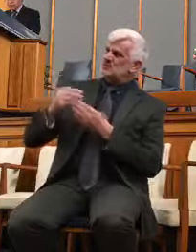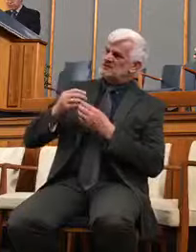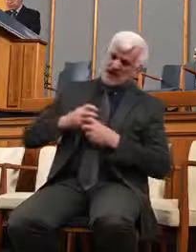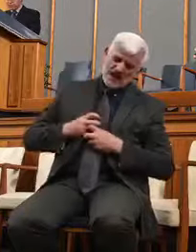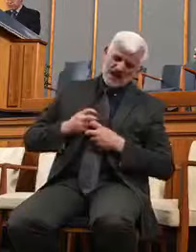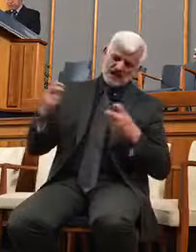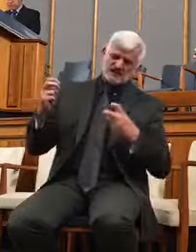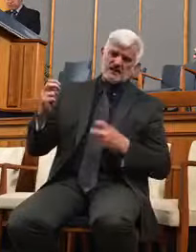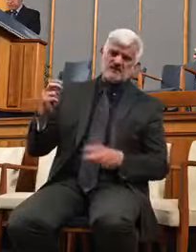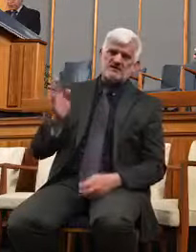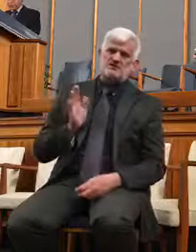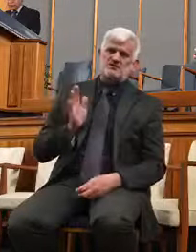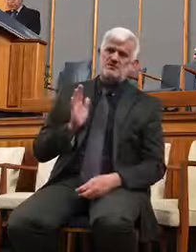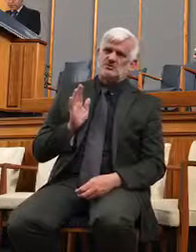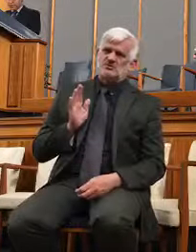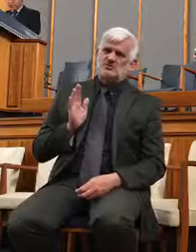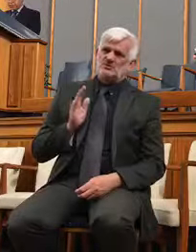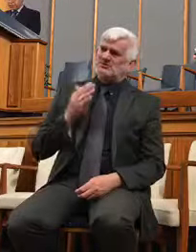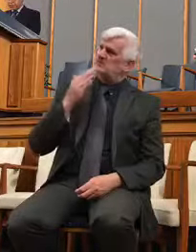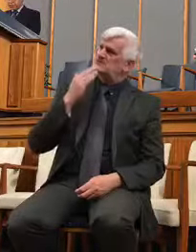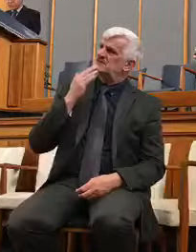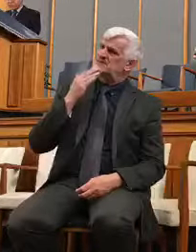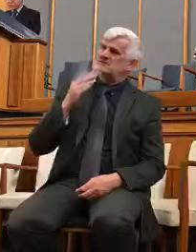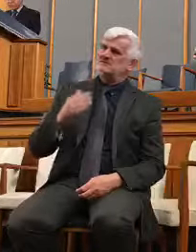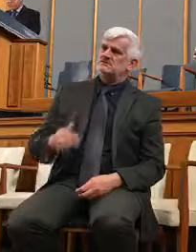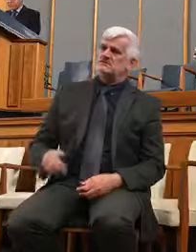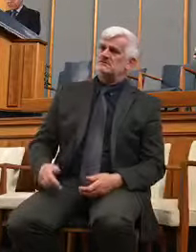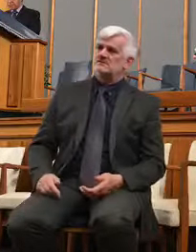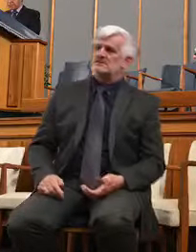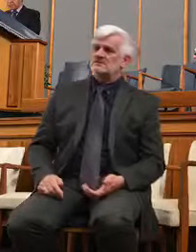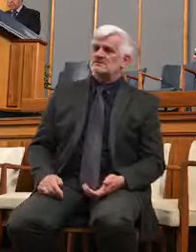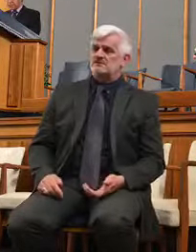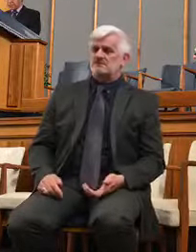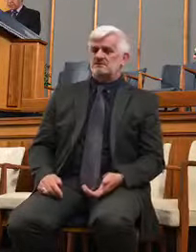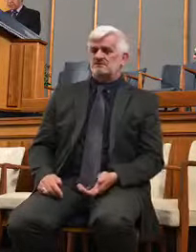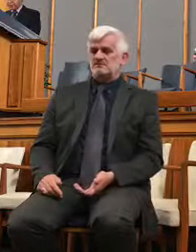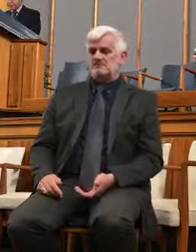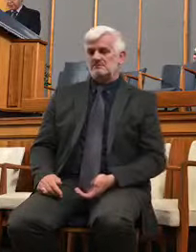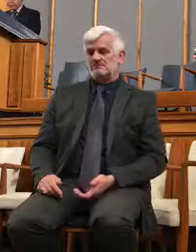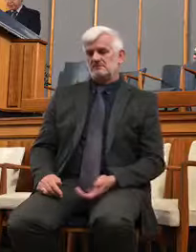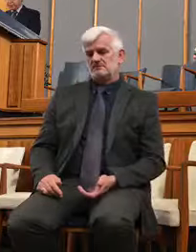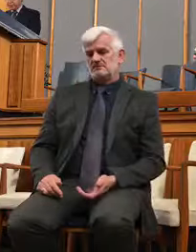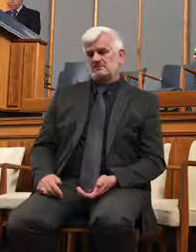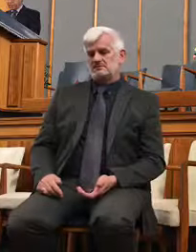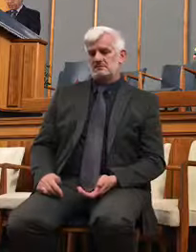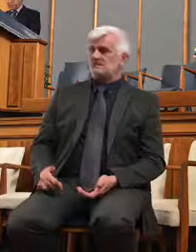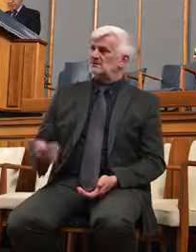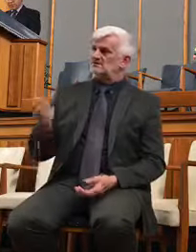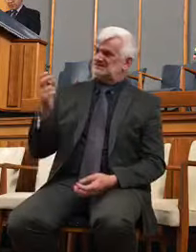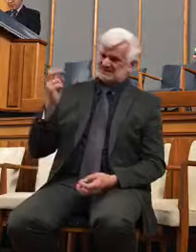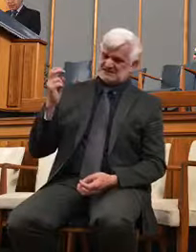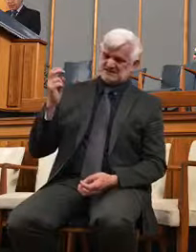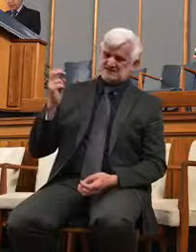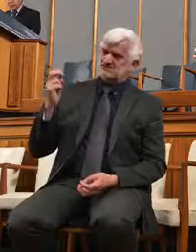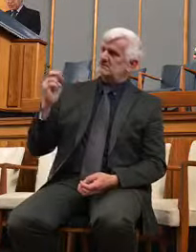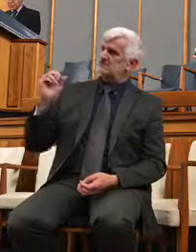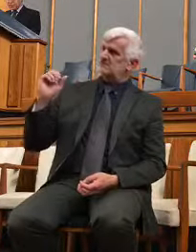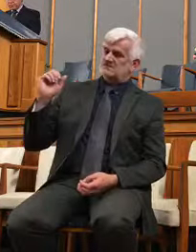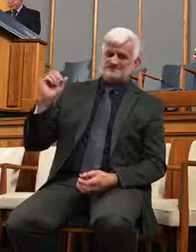displeasure. For thine arrows stick fast in me, and thy